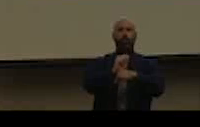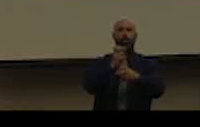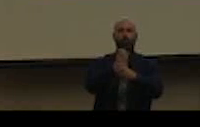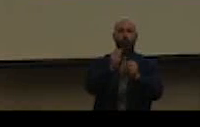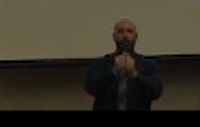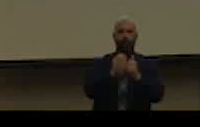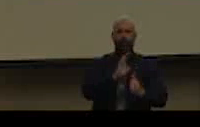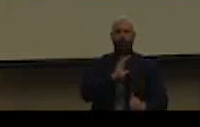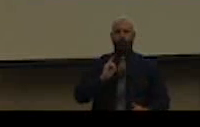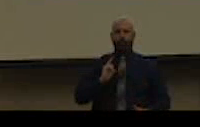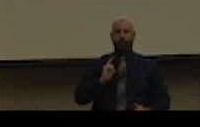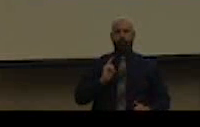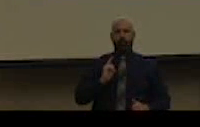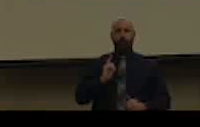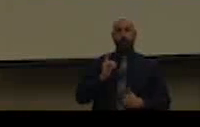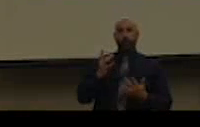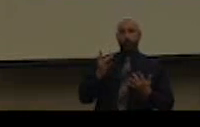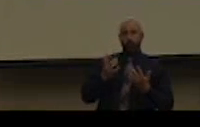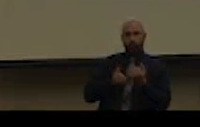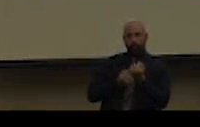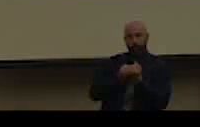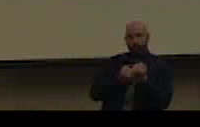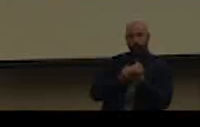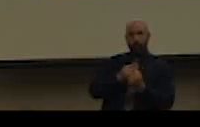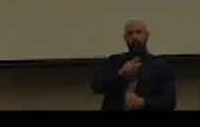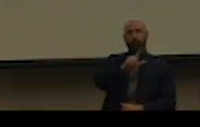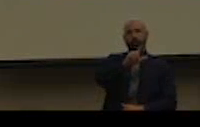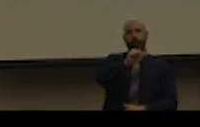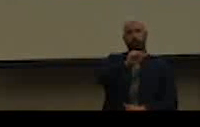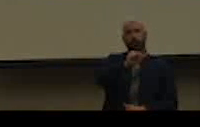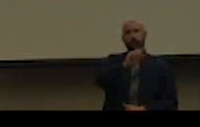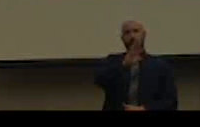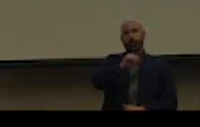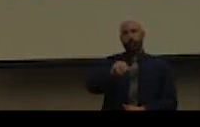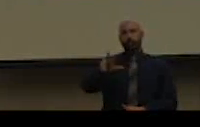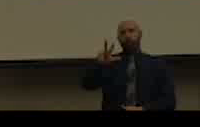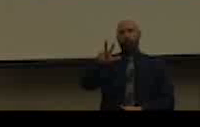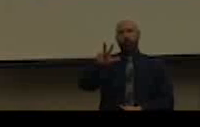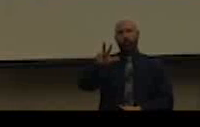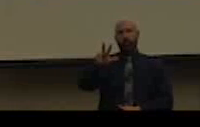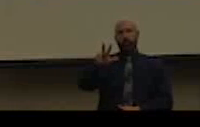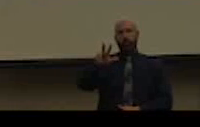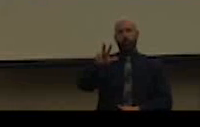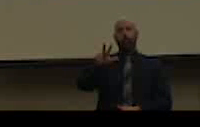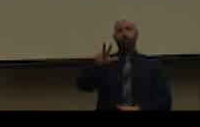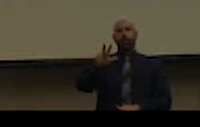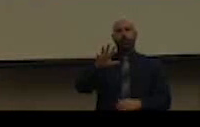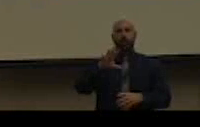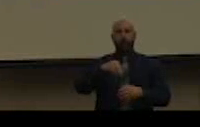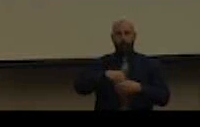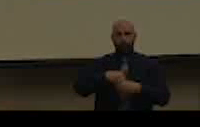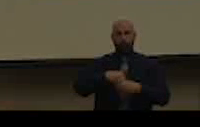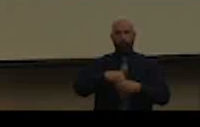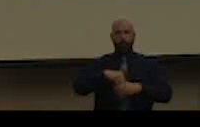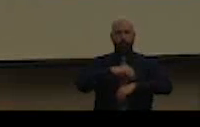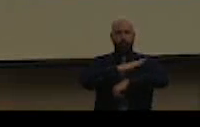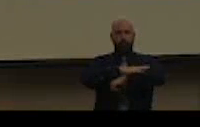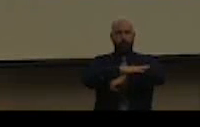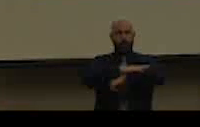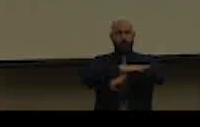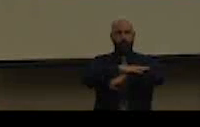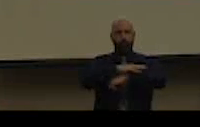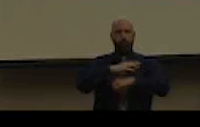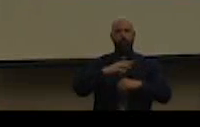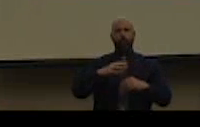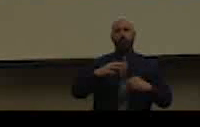that's included in platform planks for candidates to adopt as a whole of La Vida 3, so that we're not piece and